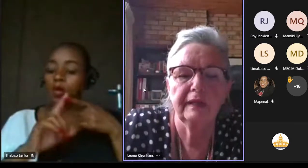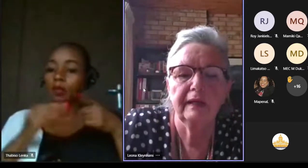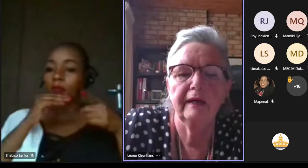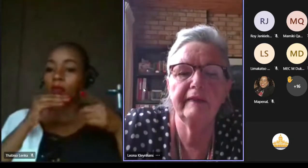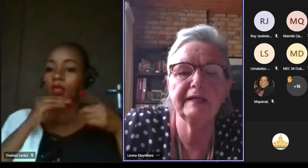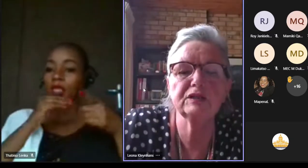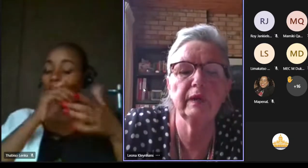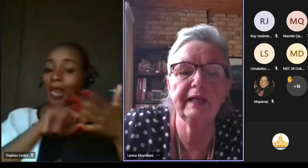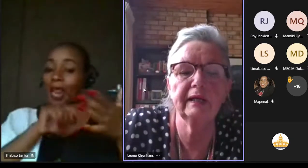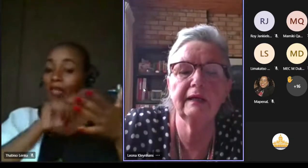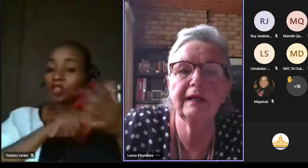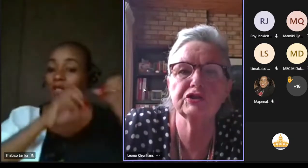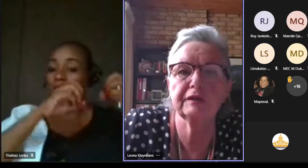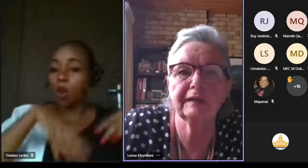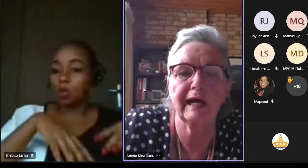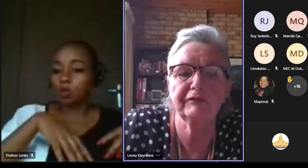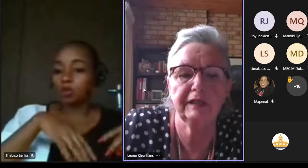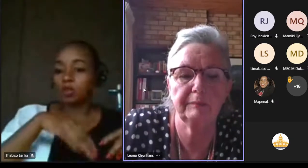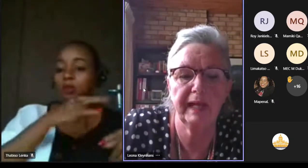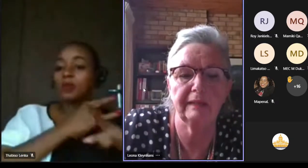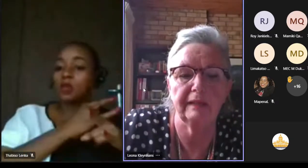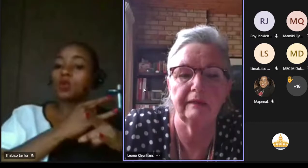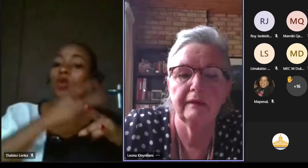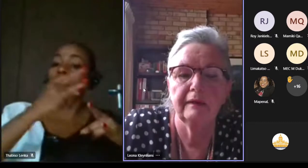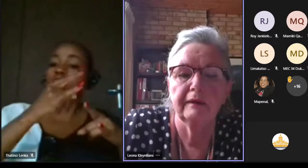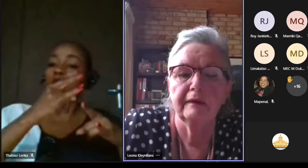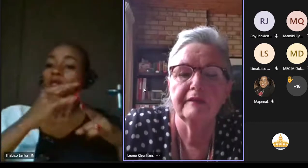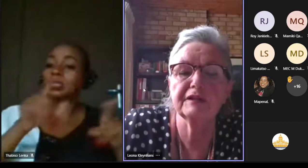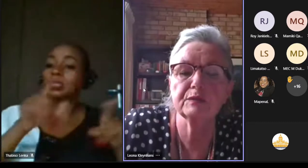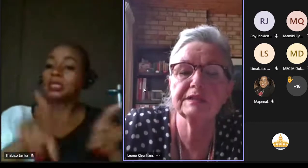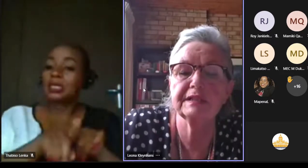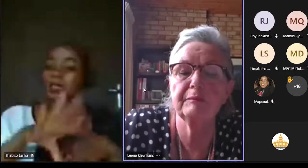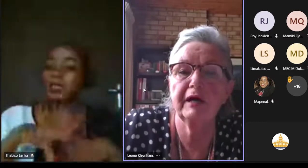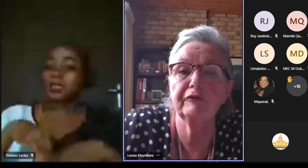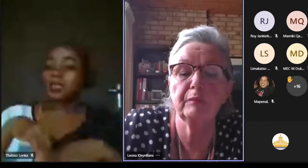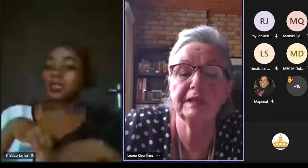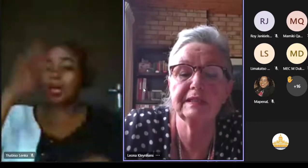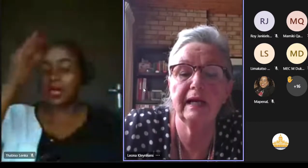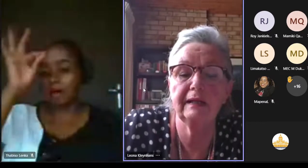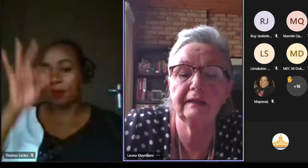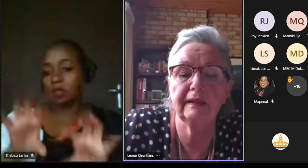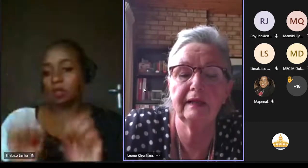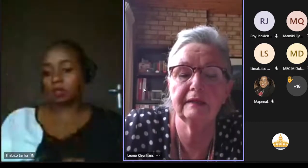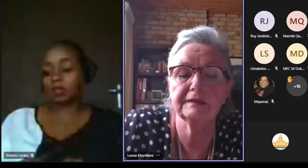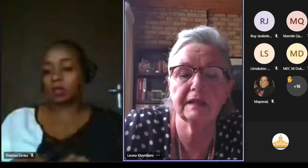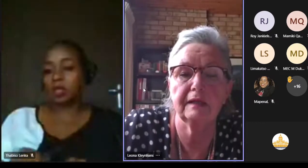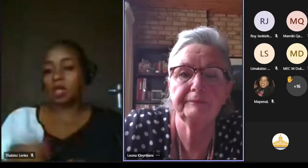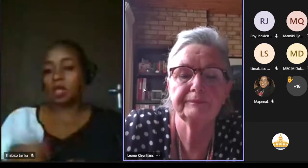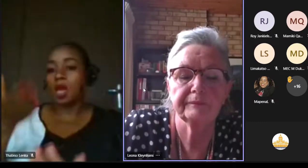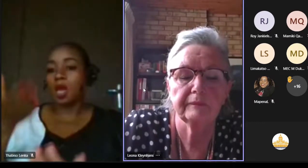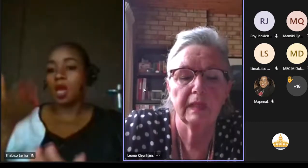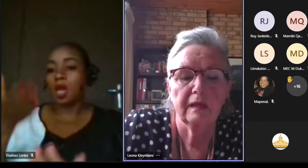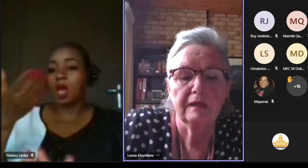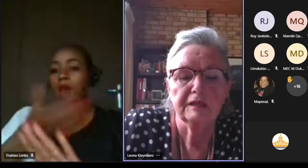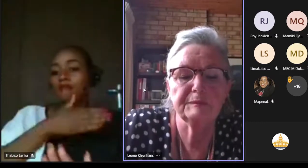election, and that is winning an election and governing badly. This was said by former DA leader Helen